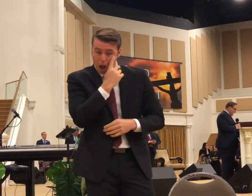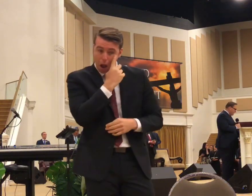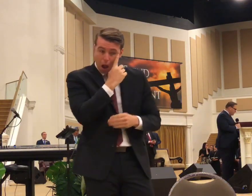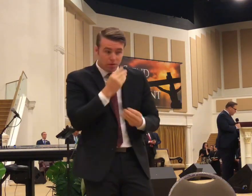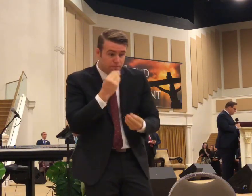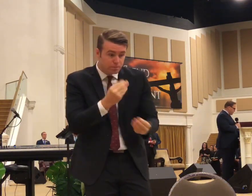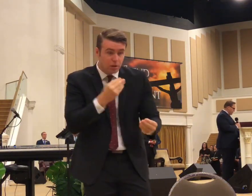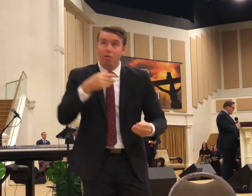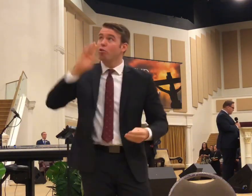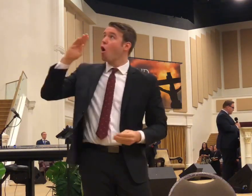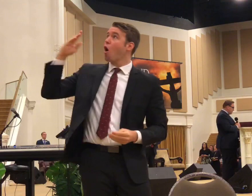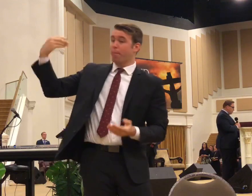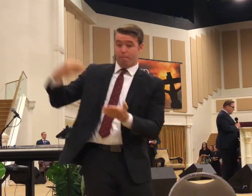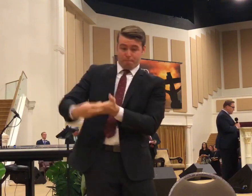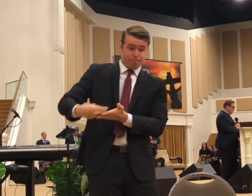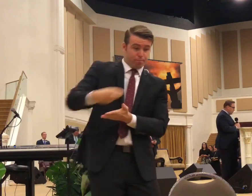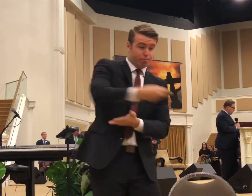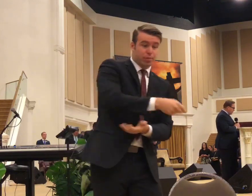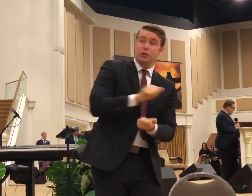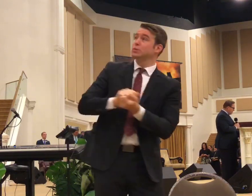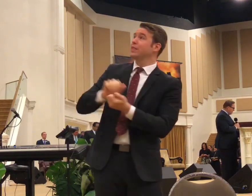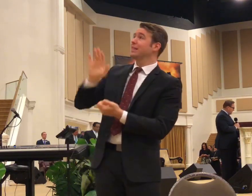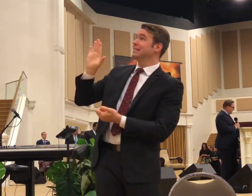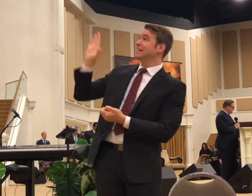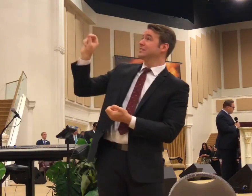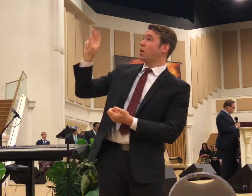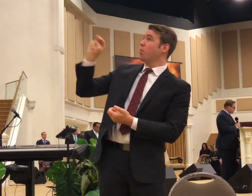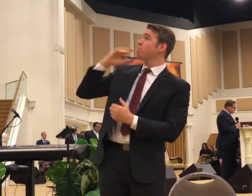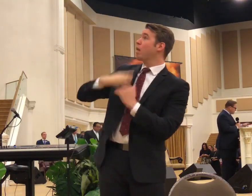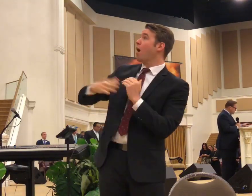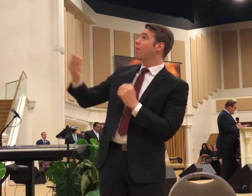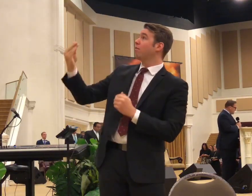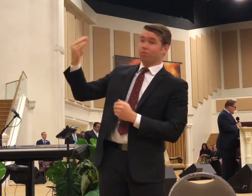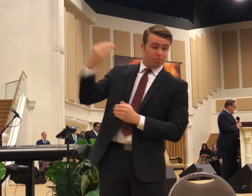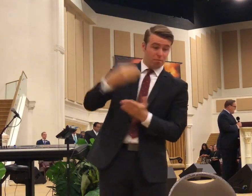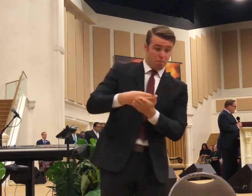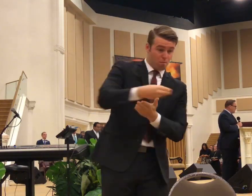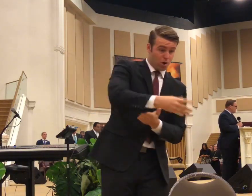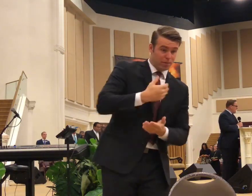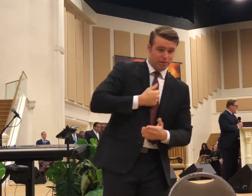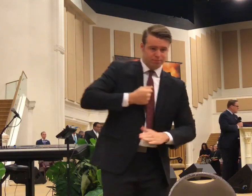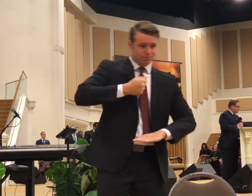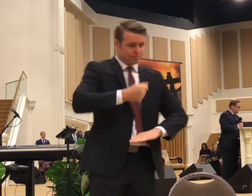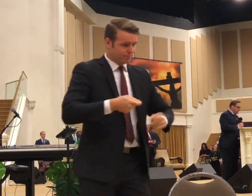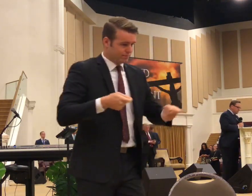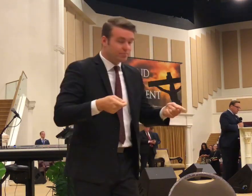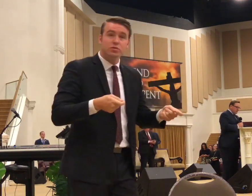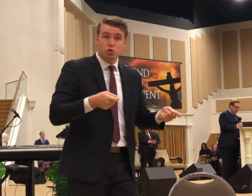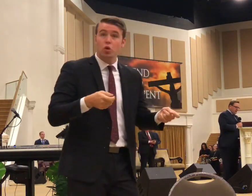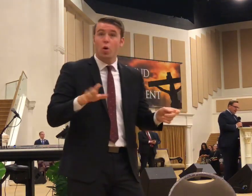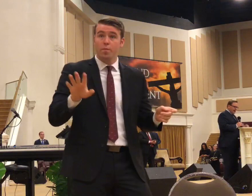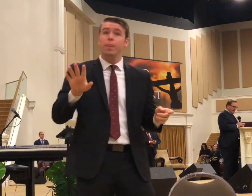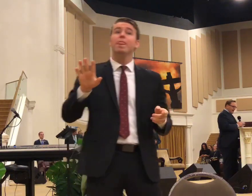which he hath purchased with his own blood. Now, I'm going to be honest with